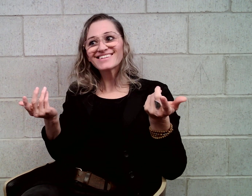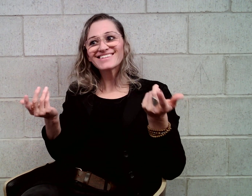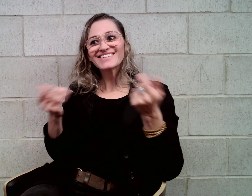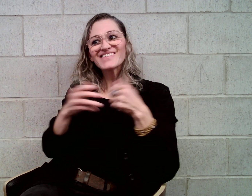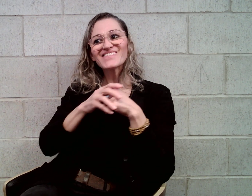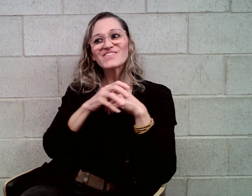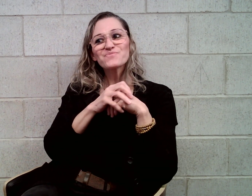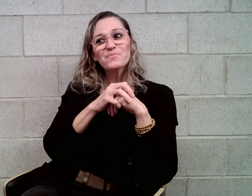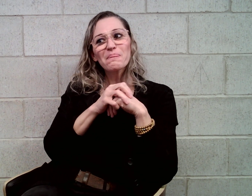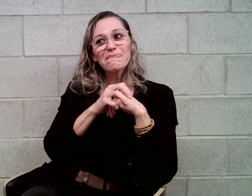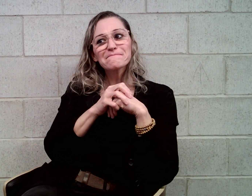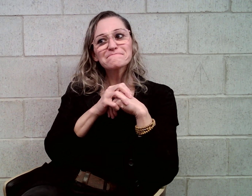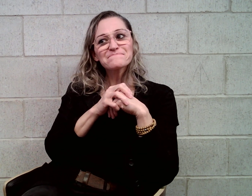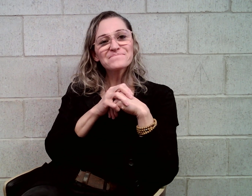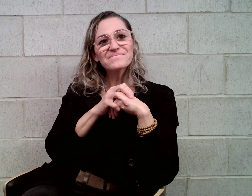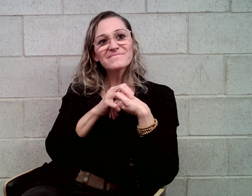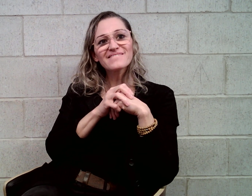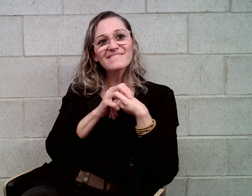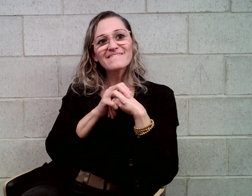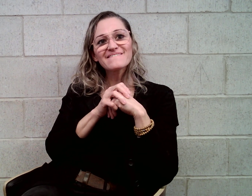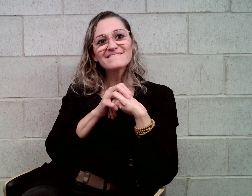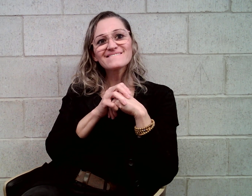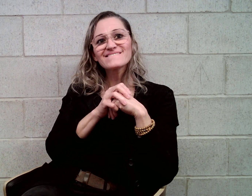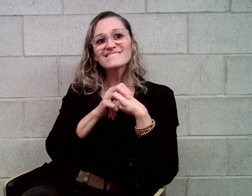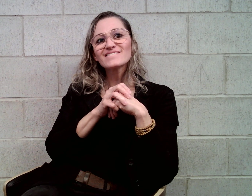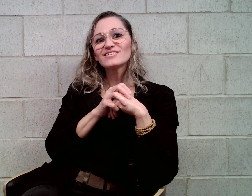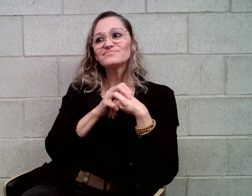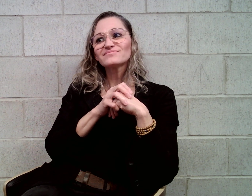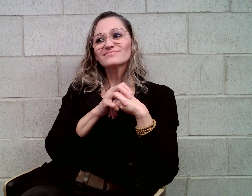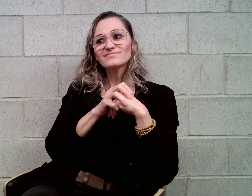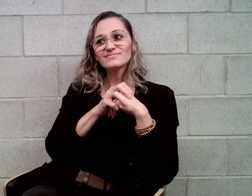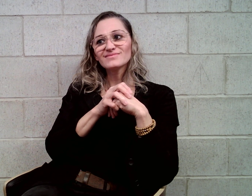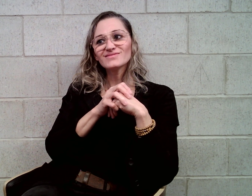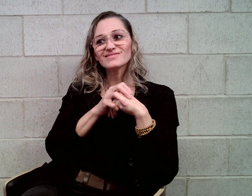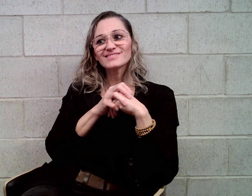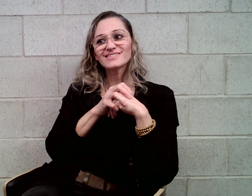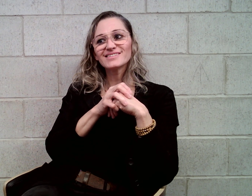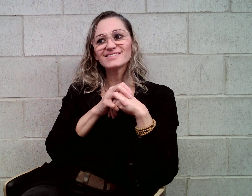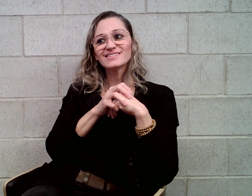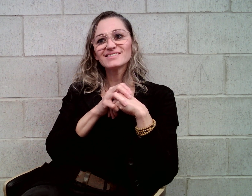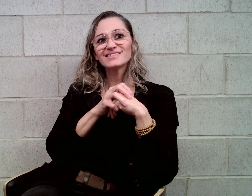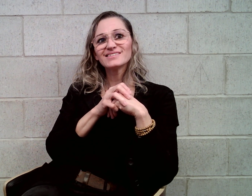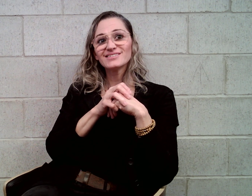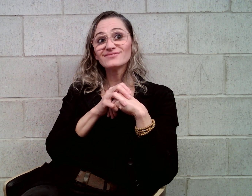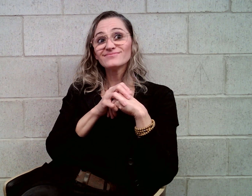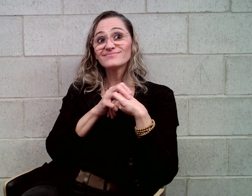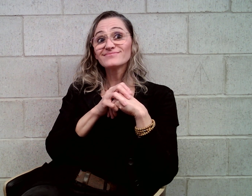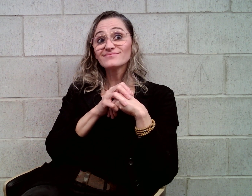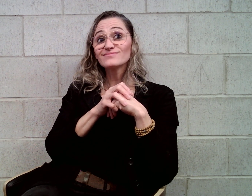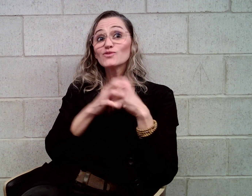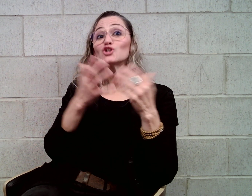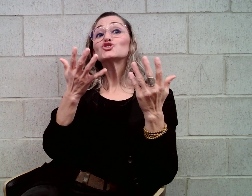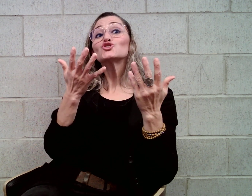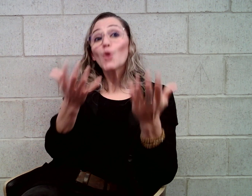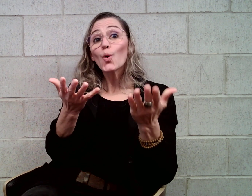that sometimes incorrectly diagnosed because they're signing and people didn't understand that as sign,